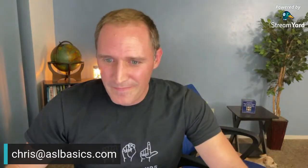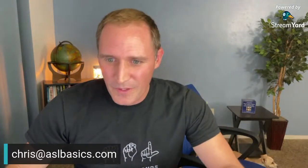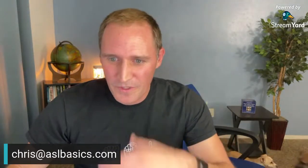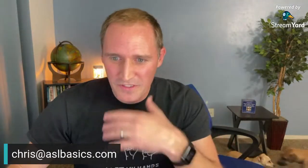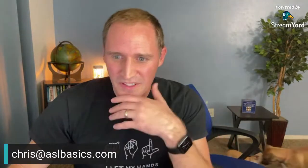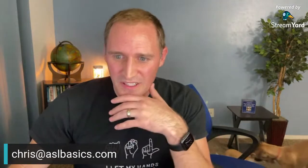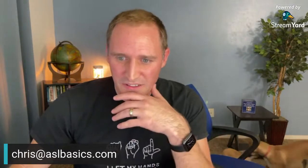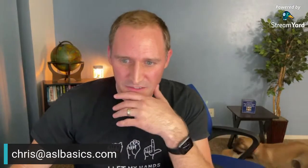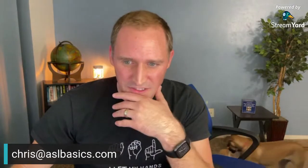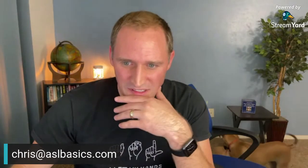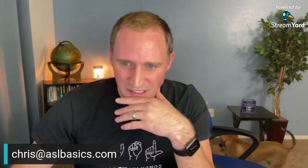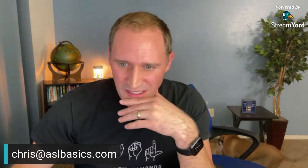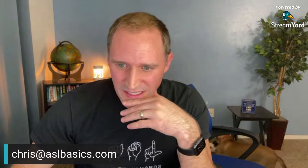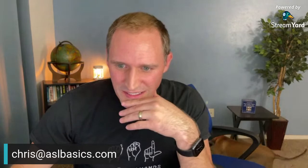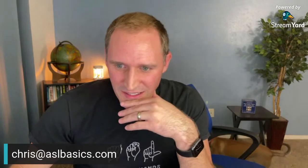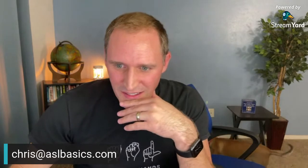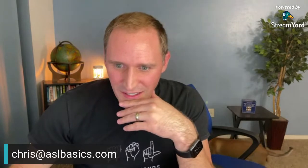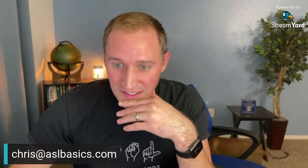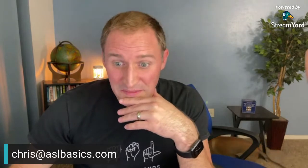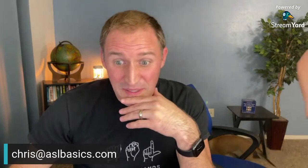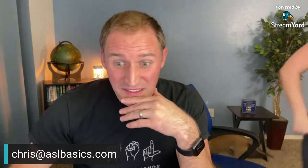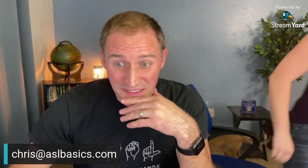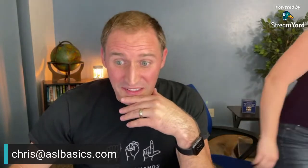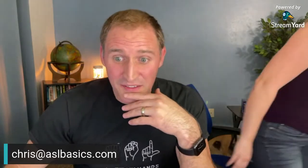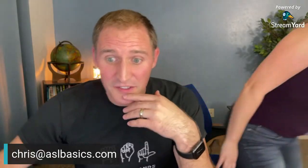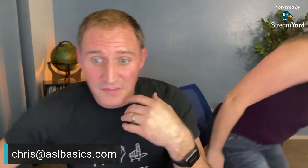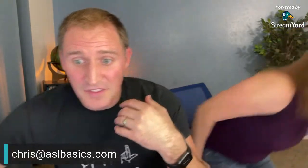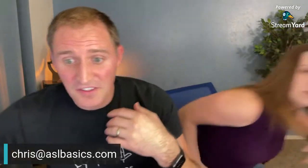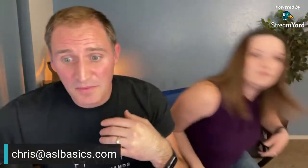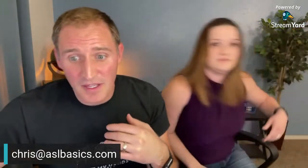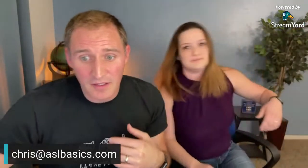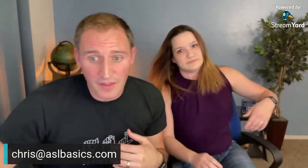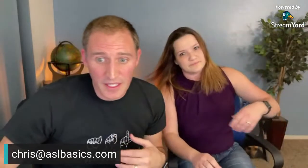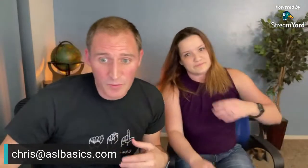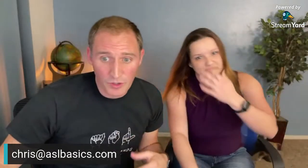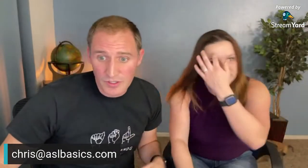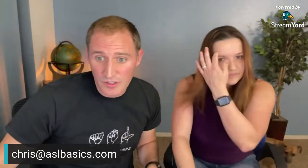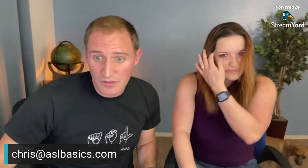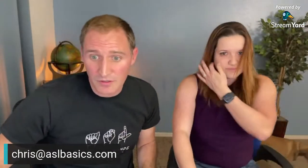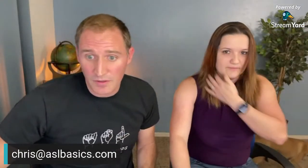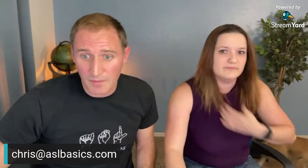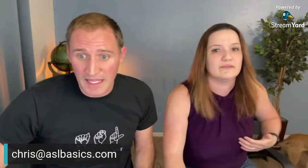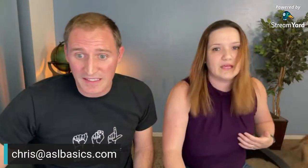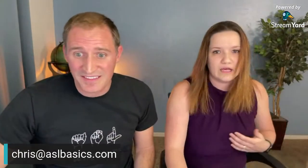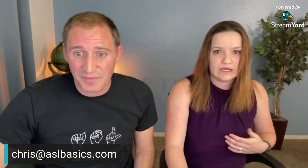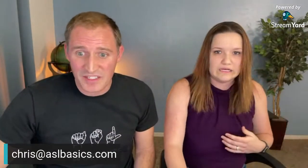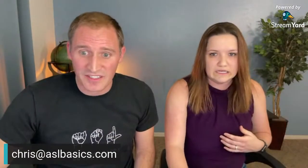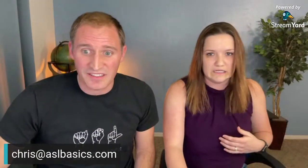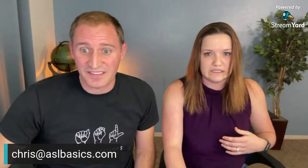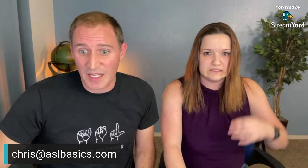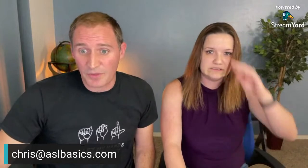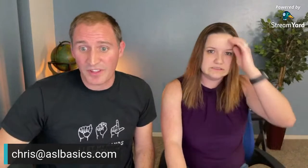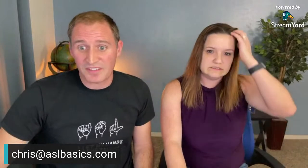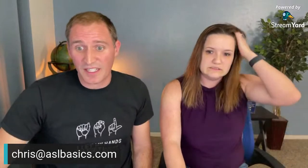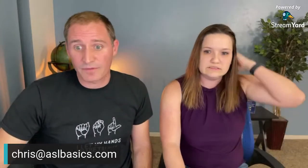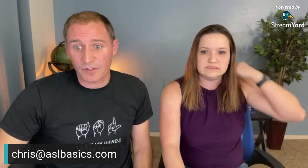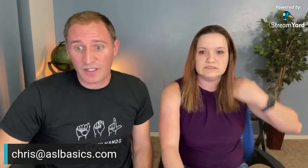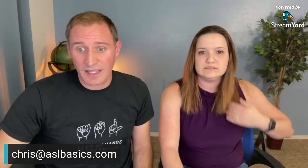When you sign certain species, do you fingerspell them, or do you do the main species? Example, the sign for